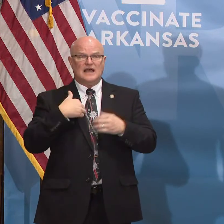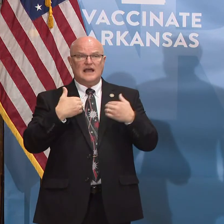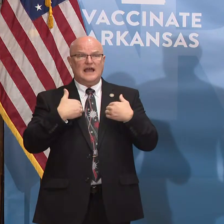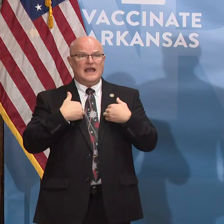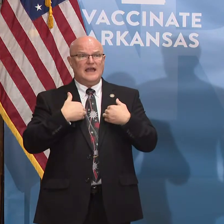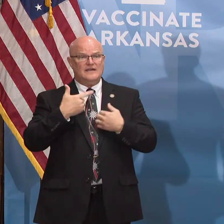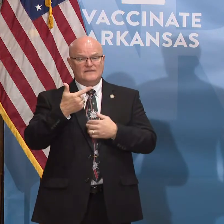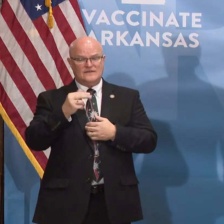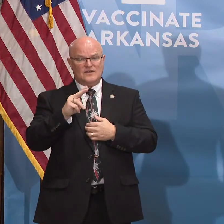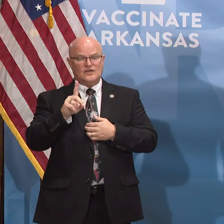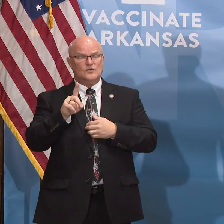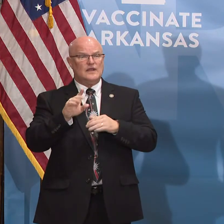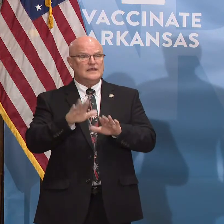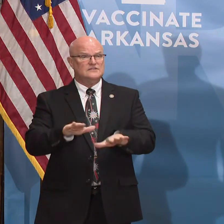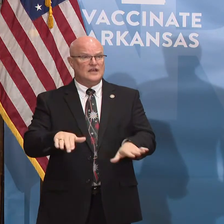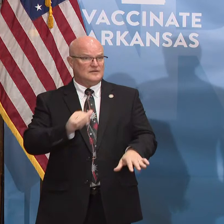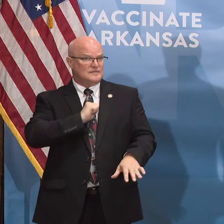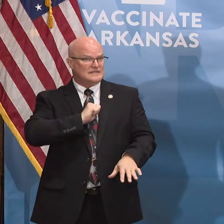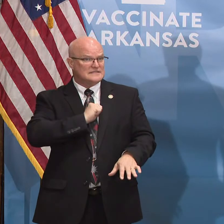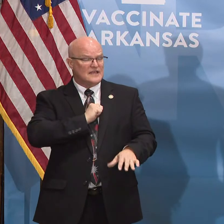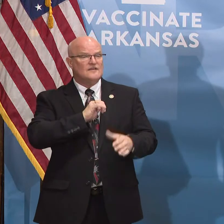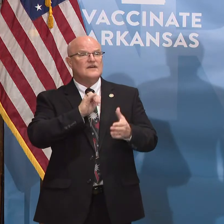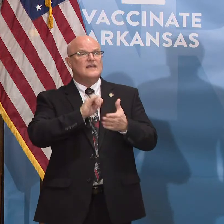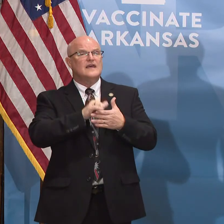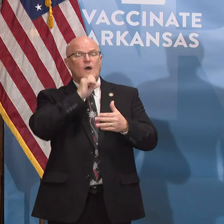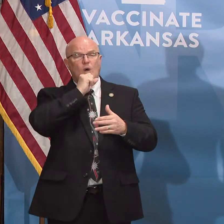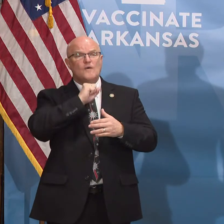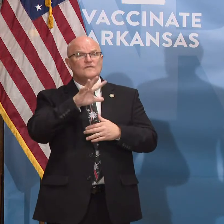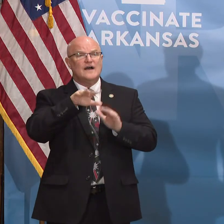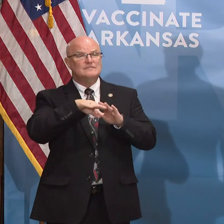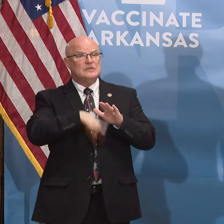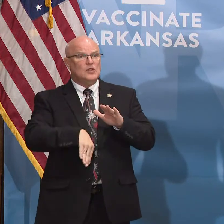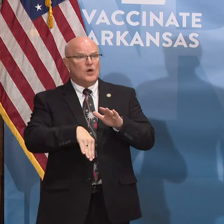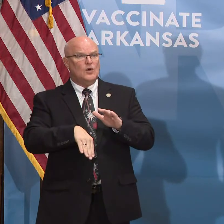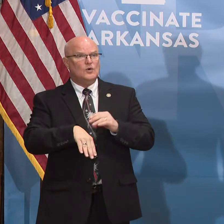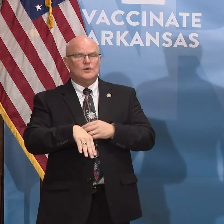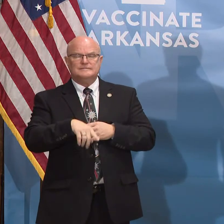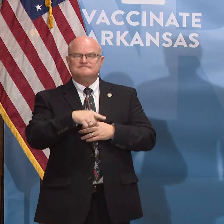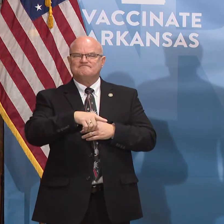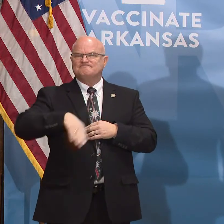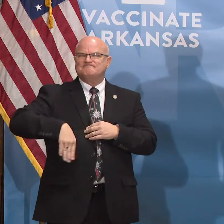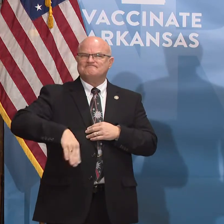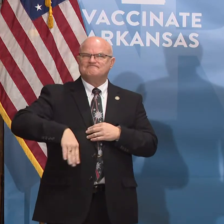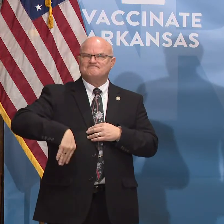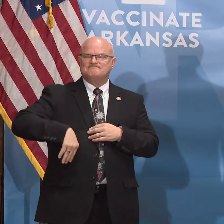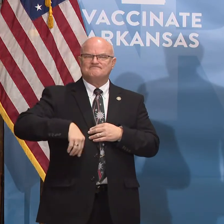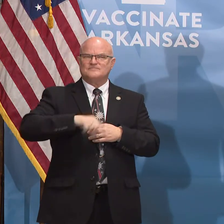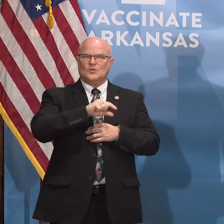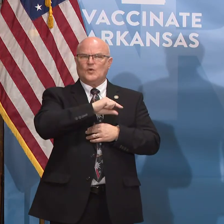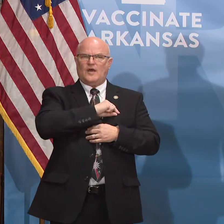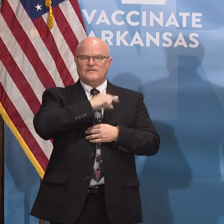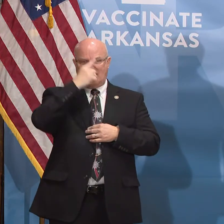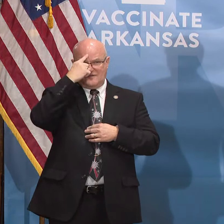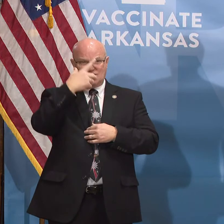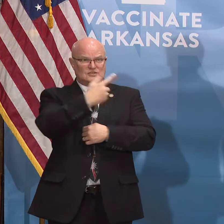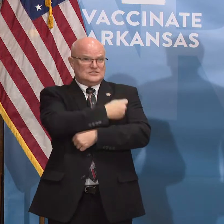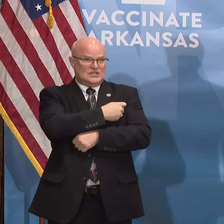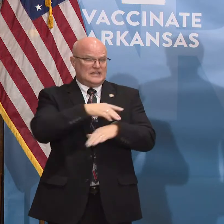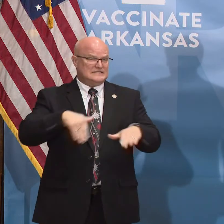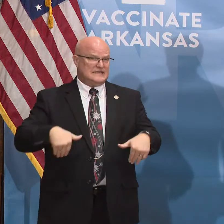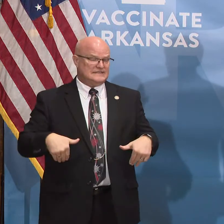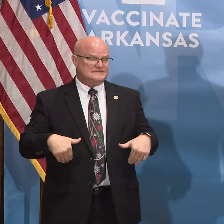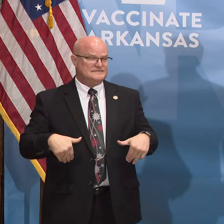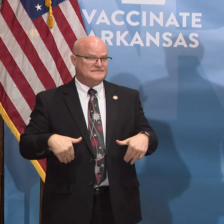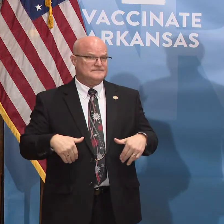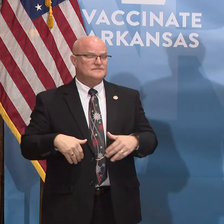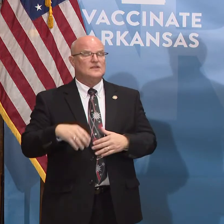a grandchild there that is under 5, and so they're not eligible to be